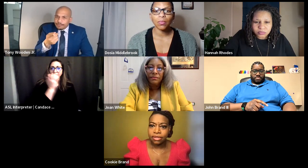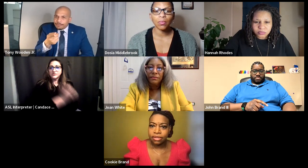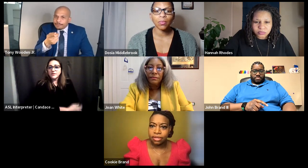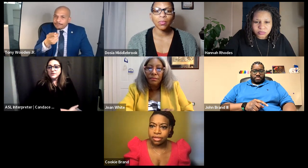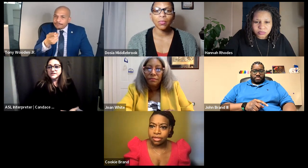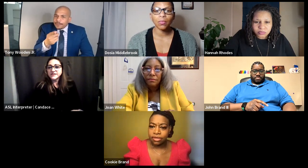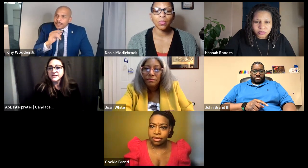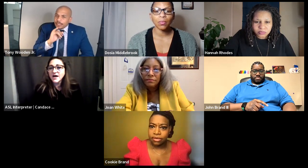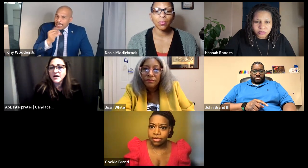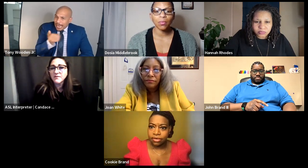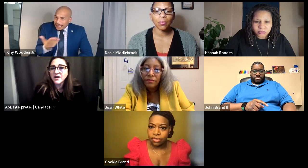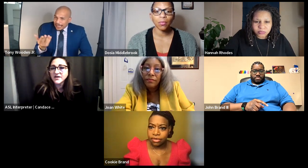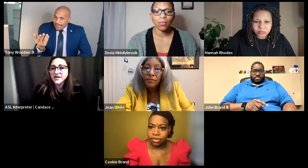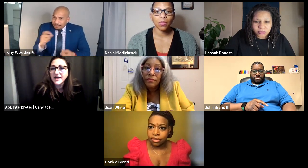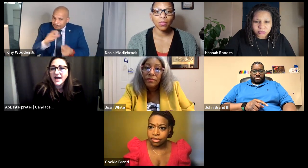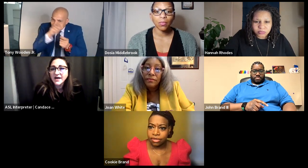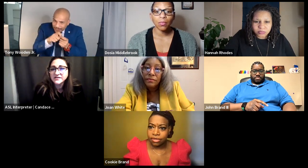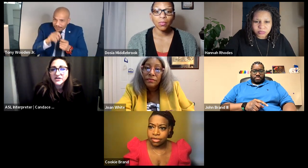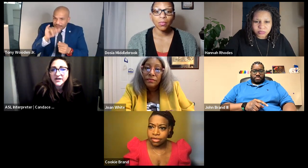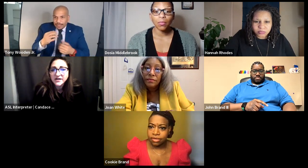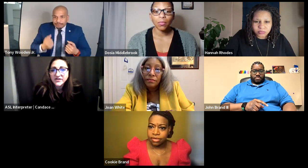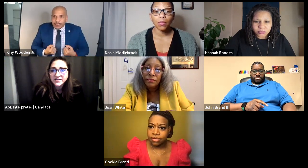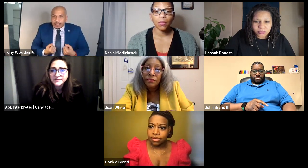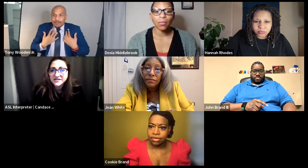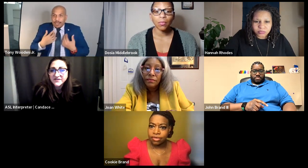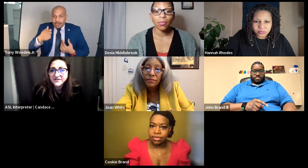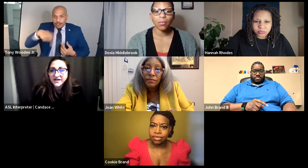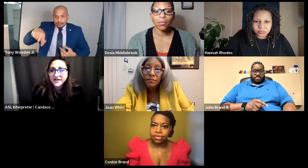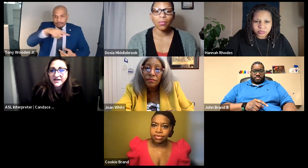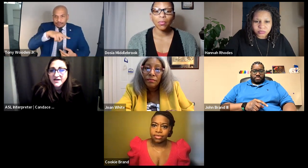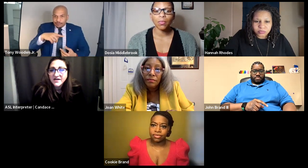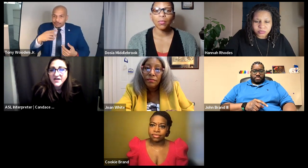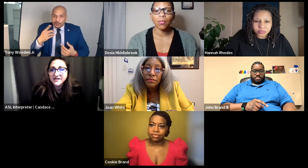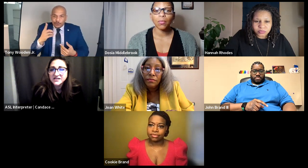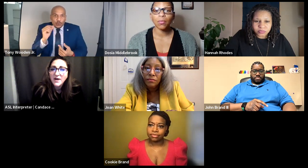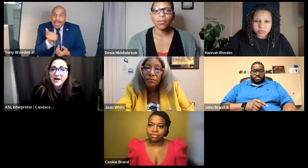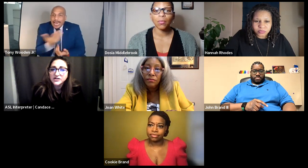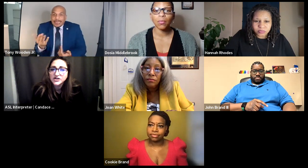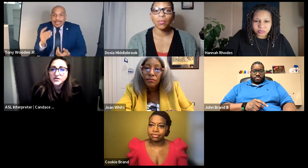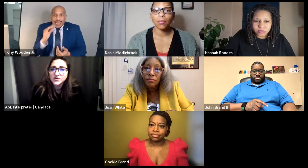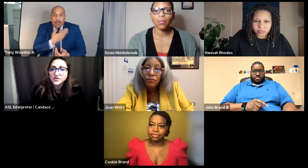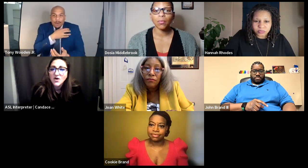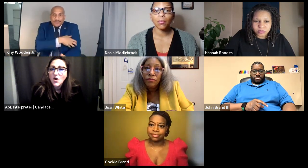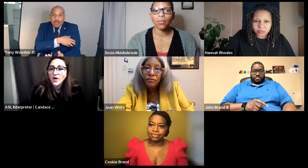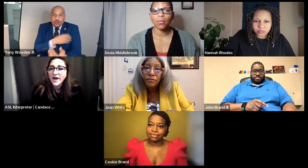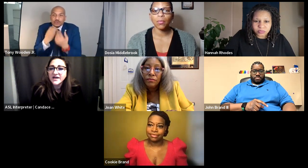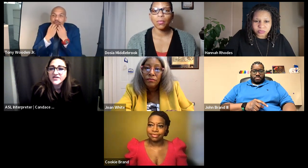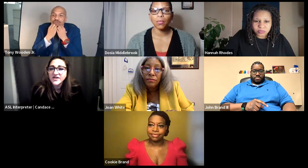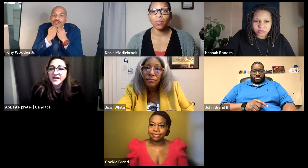There's one person, Kat, is there anything specific that inspires you or